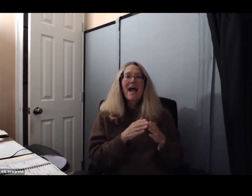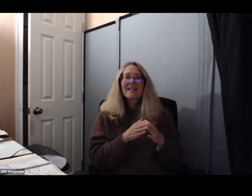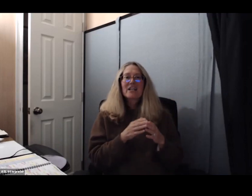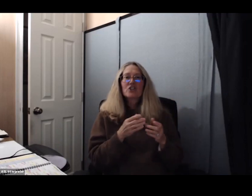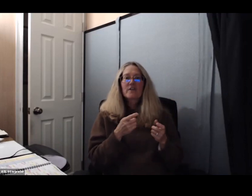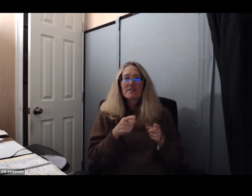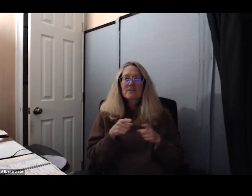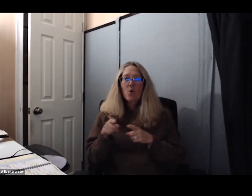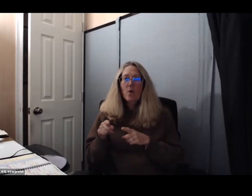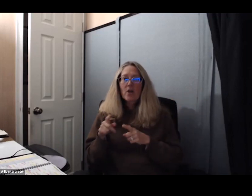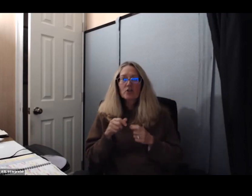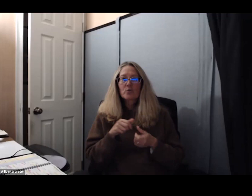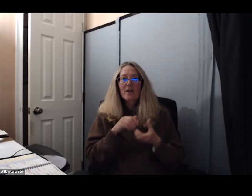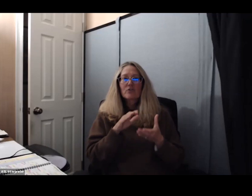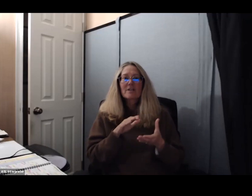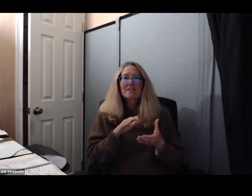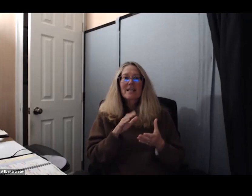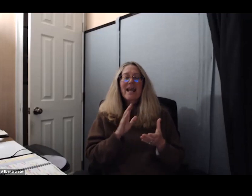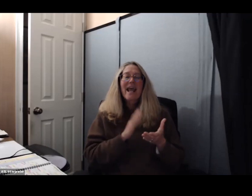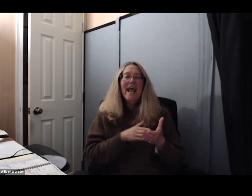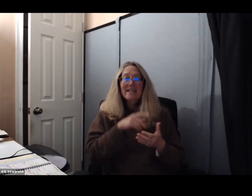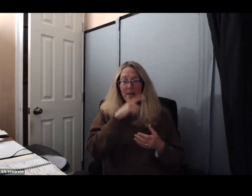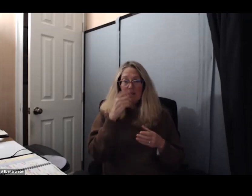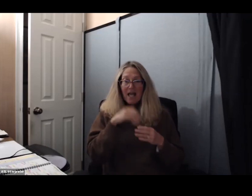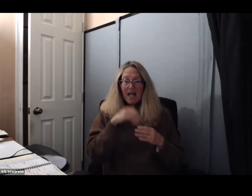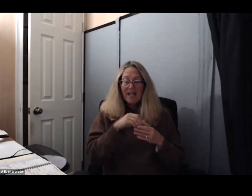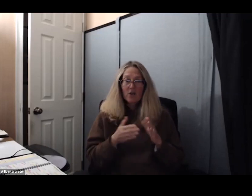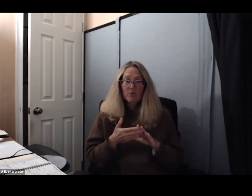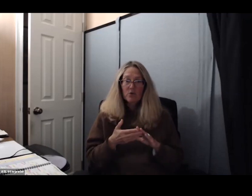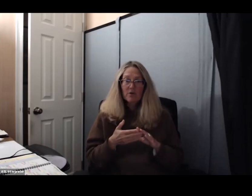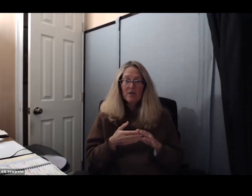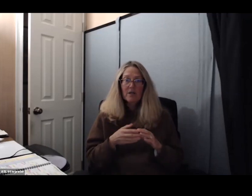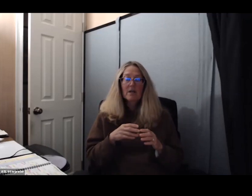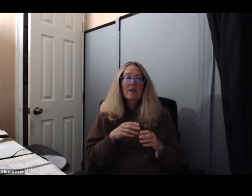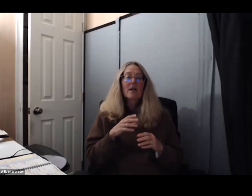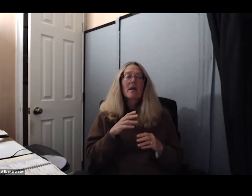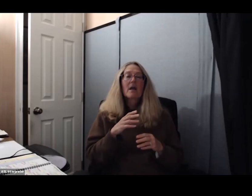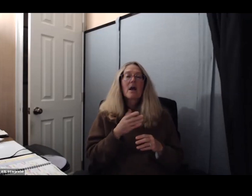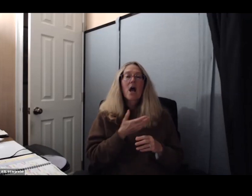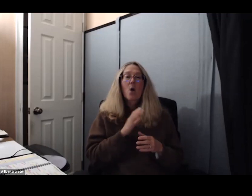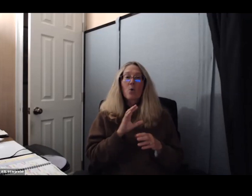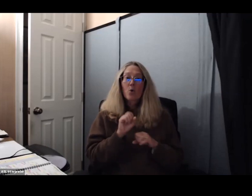address anti-Blackness within our community. Our Combating Anti-Blackness Work Group